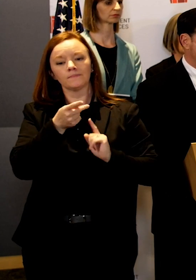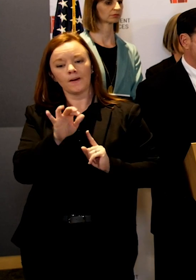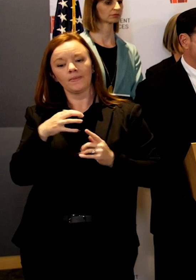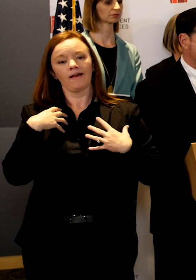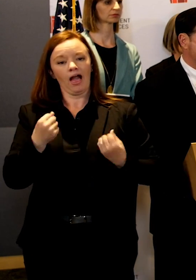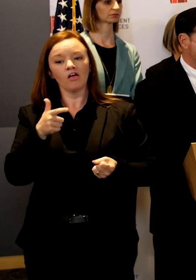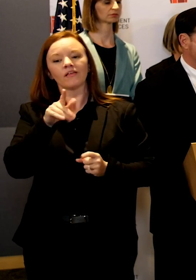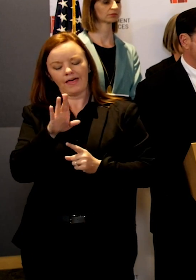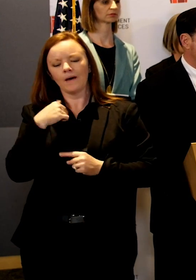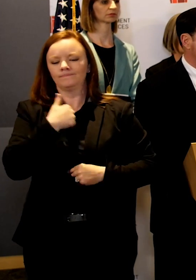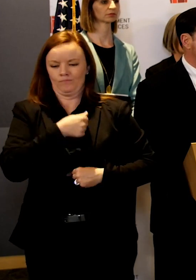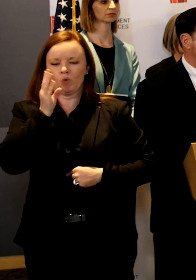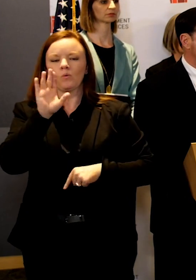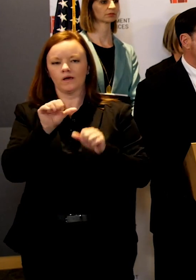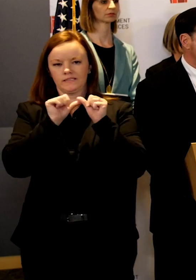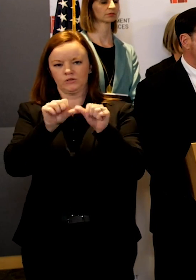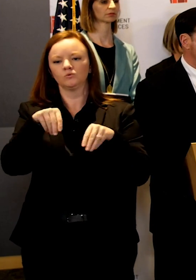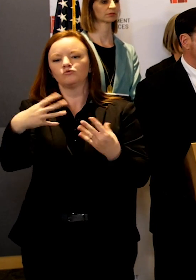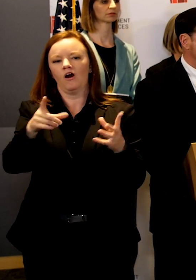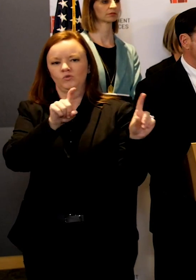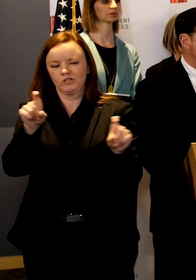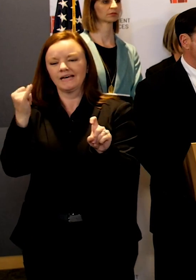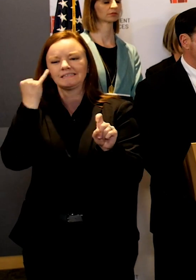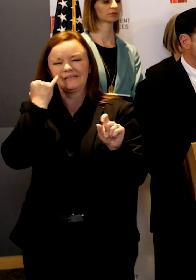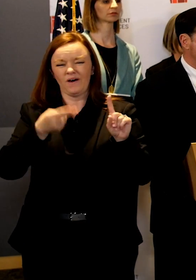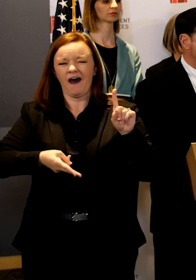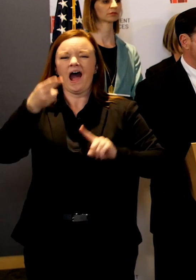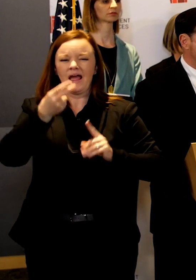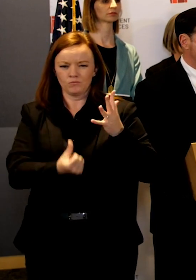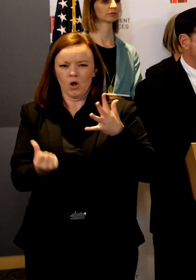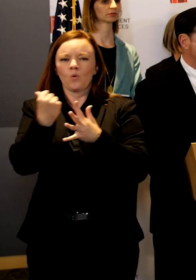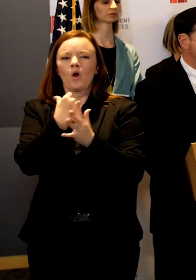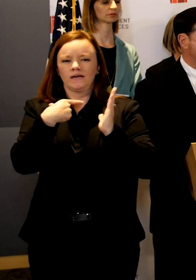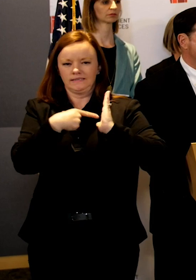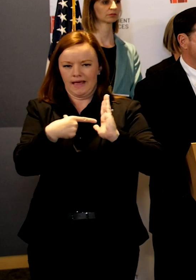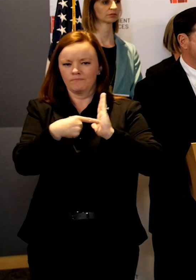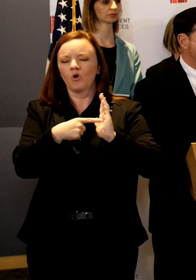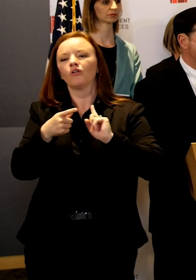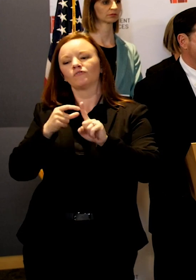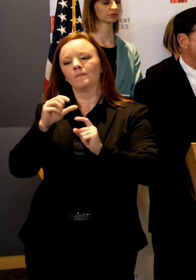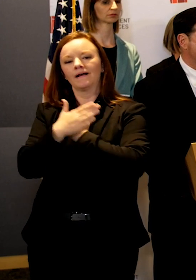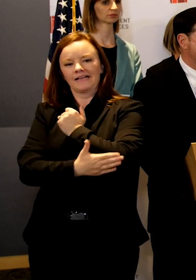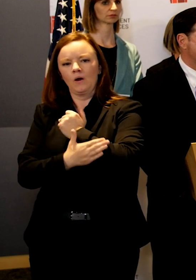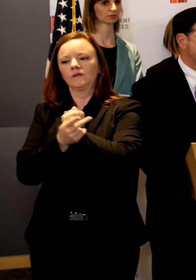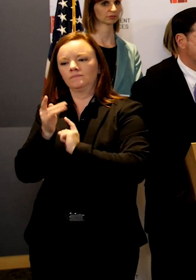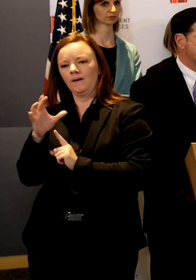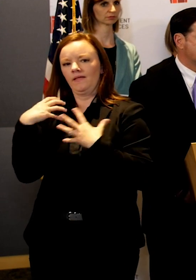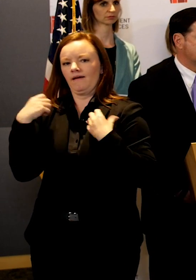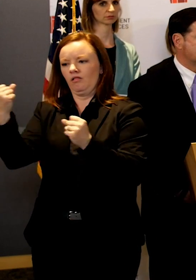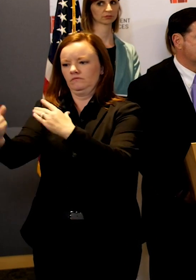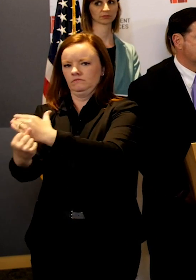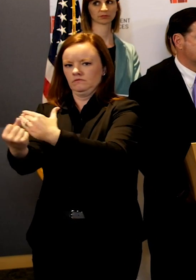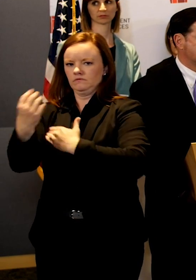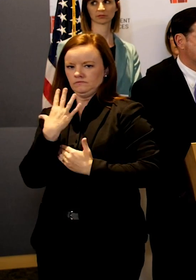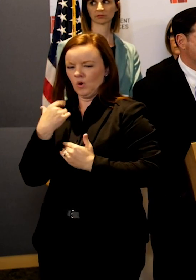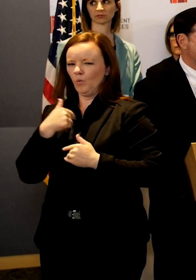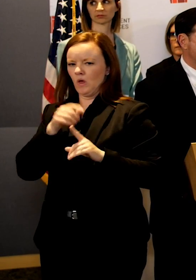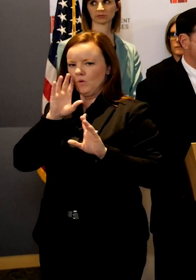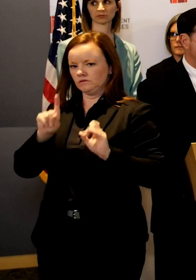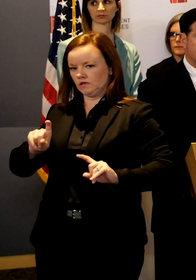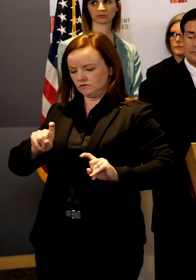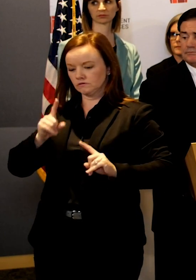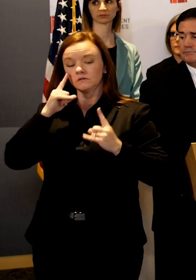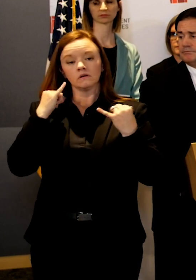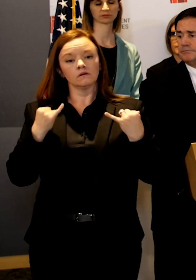will also continue to test those high priority samples that are sent from our county public health partners. As of today,